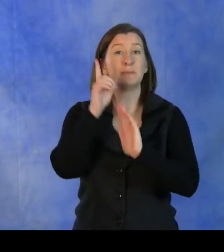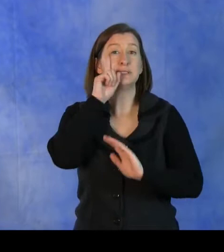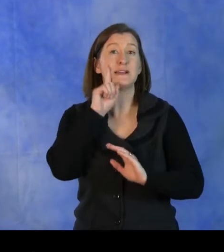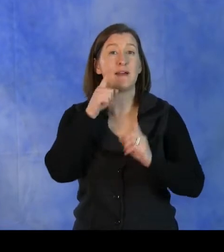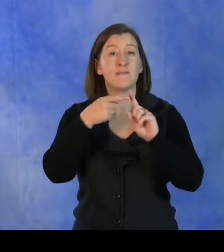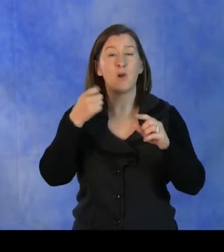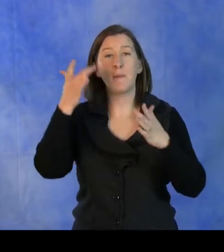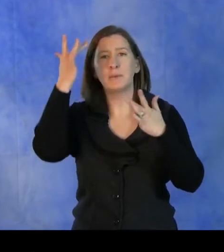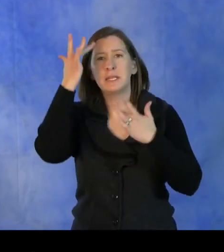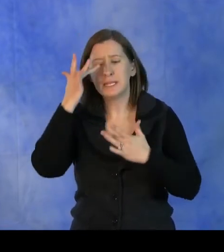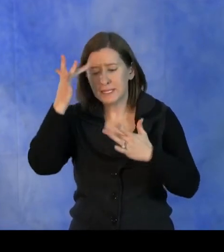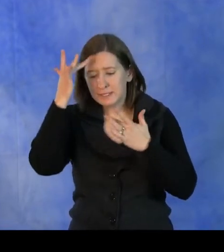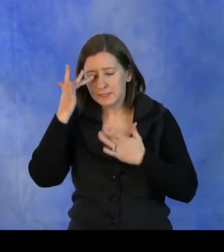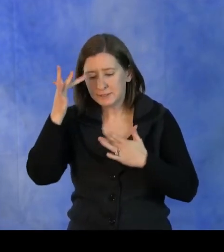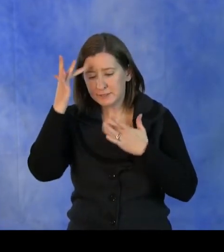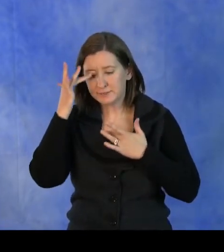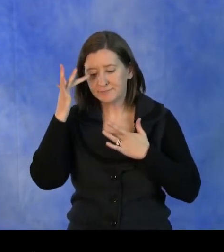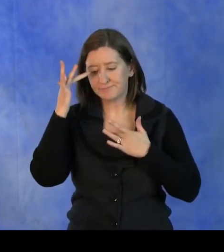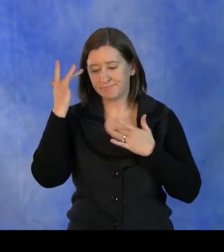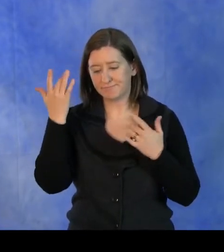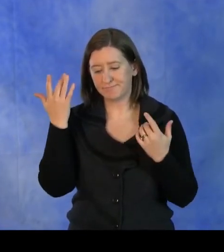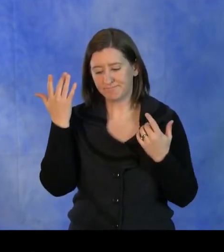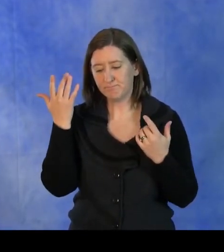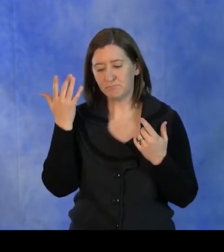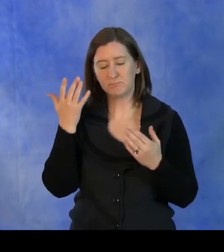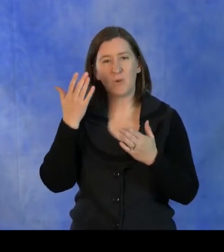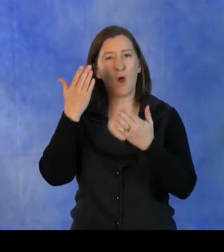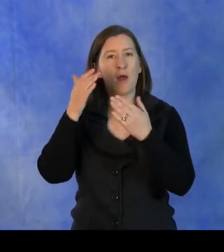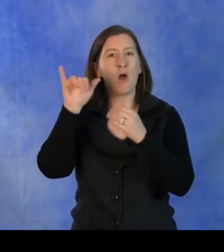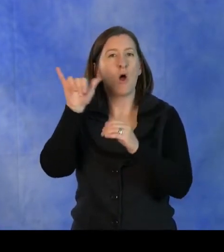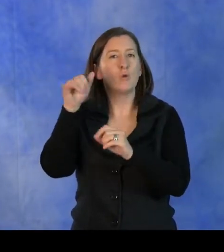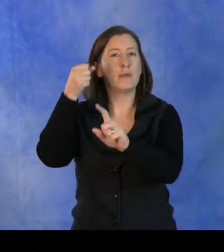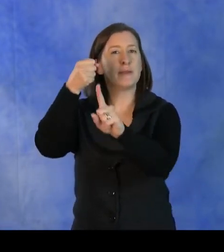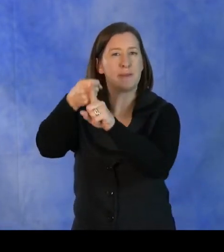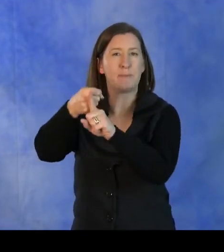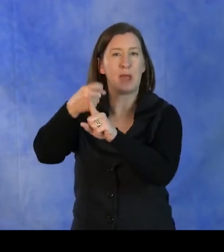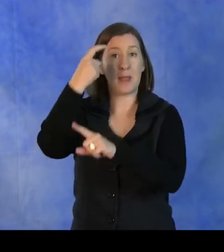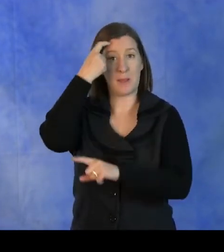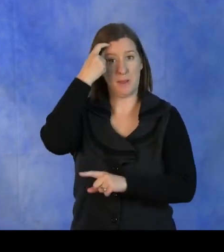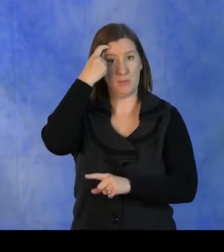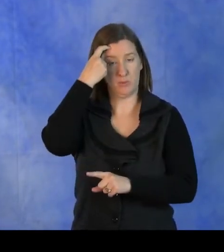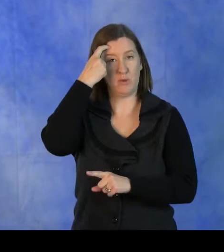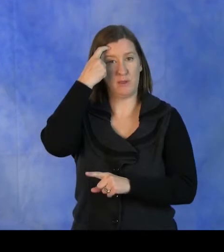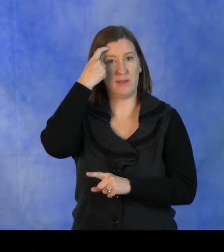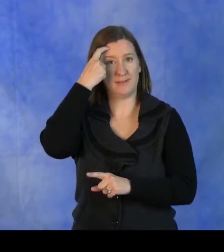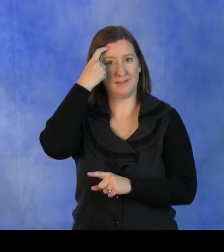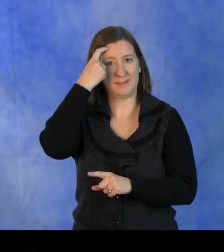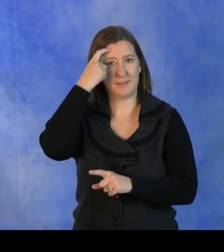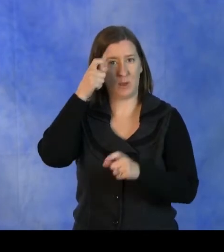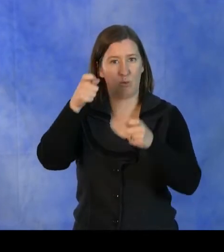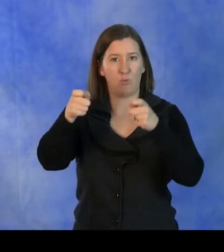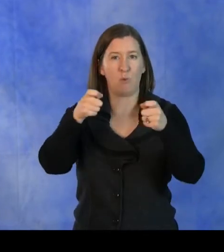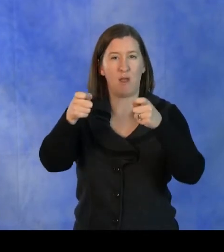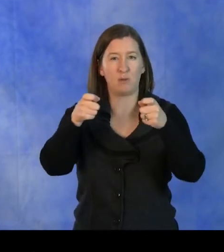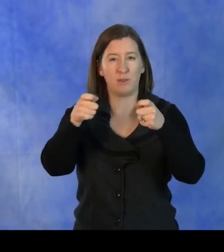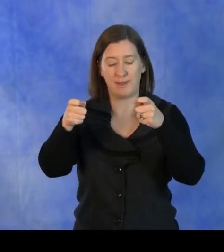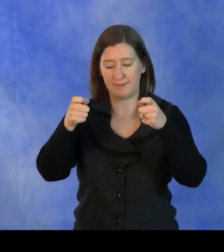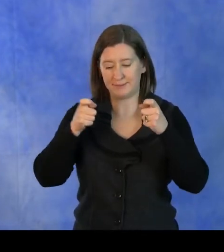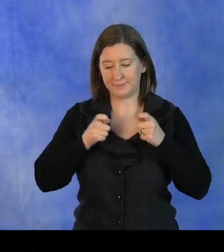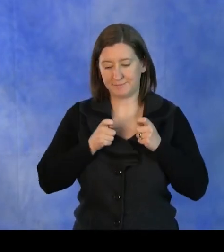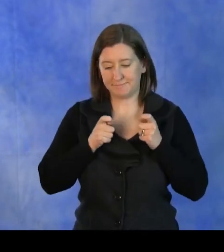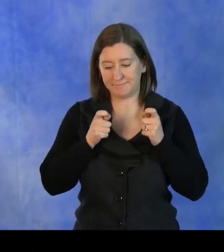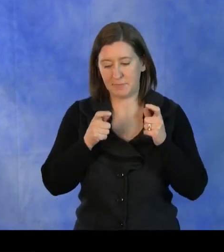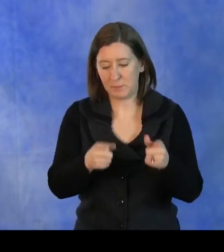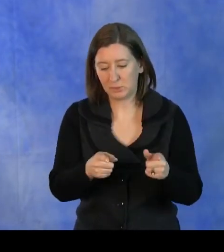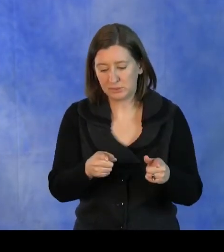That might be because maybe they're deaf from an illness or a